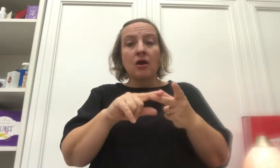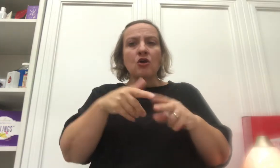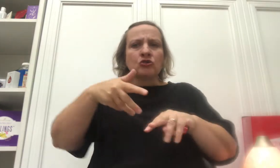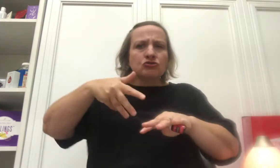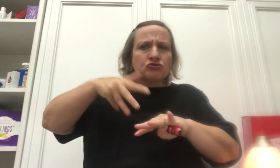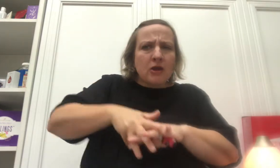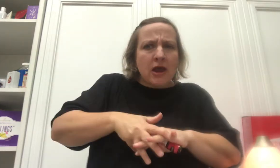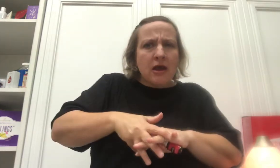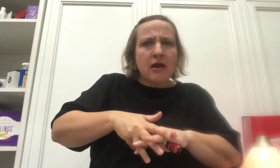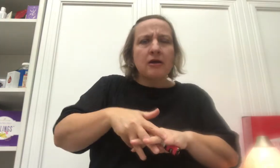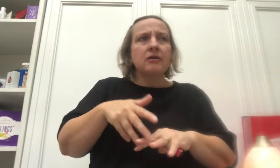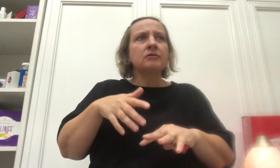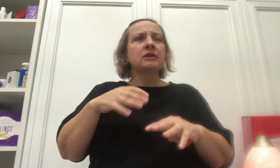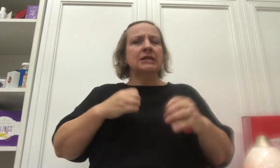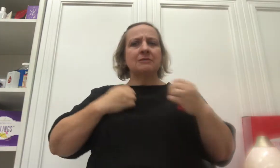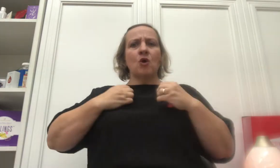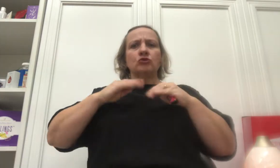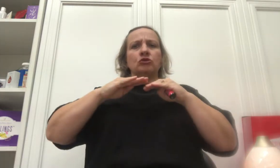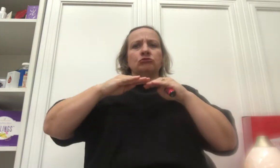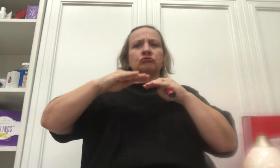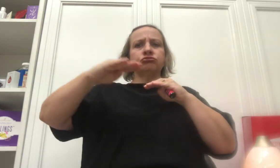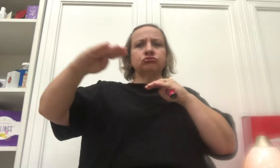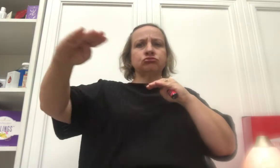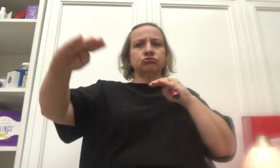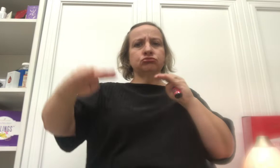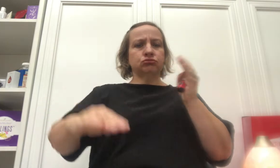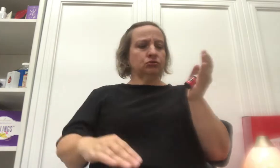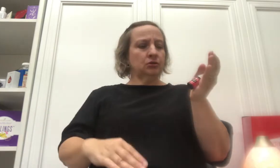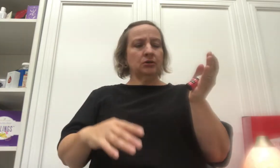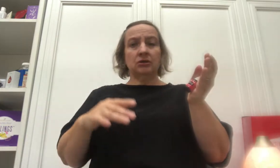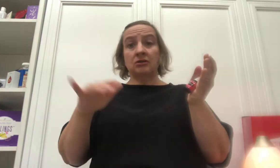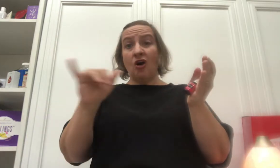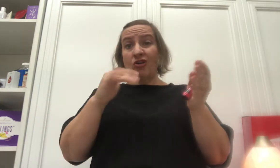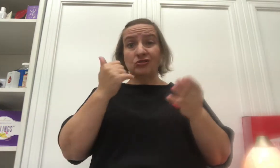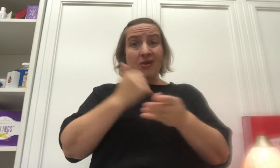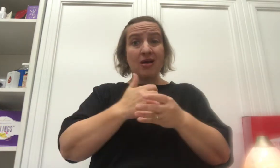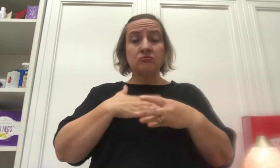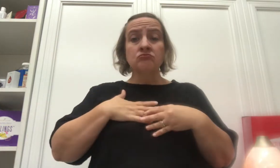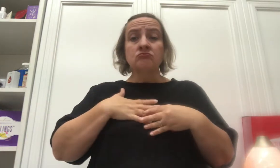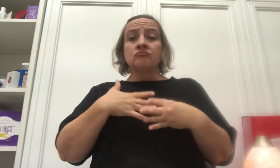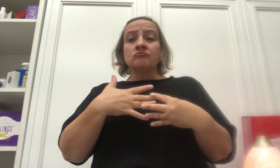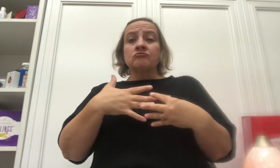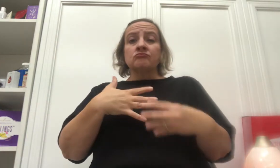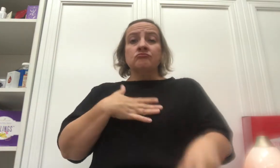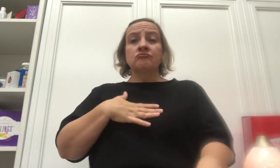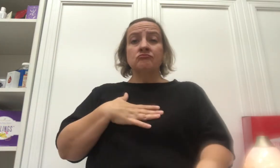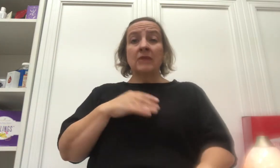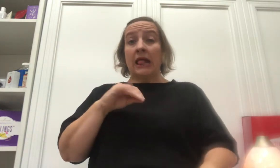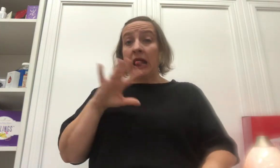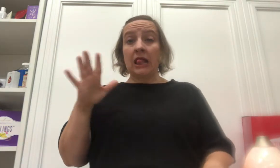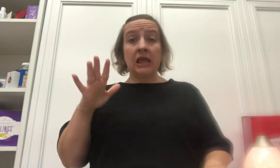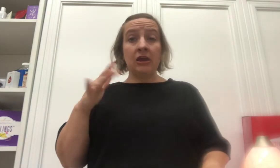our spiritual practice. It can help with grounding. It can help with yoga and stability, emotional